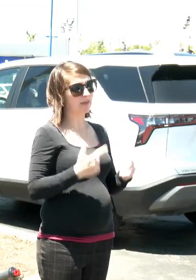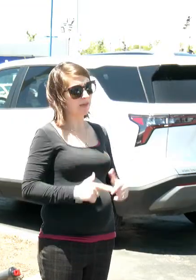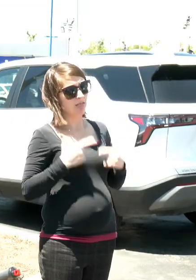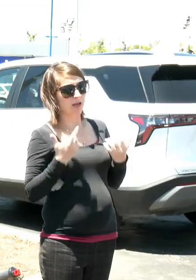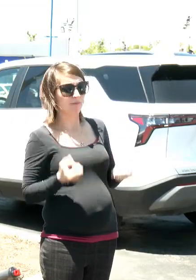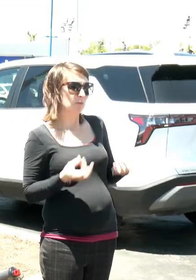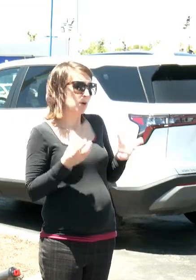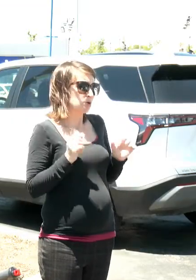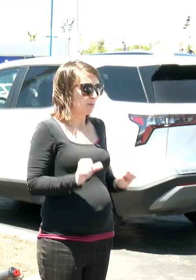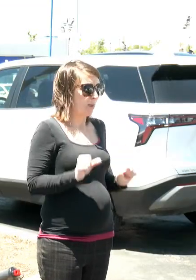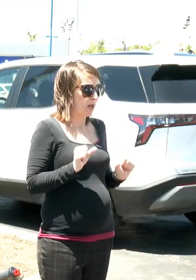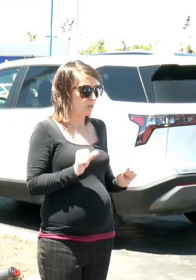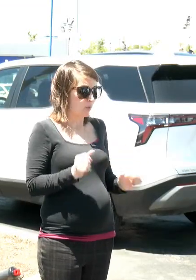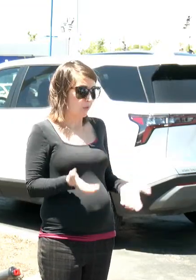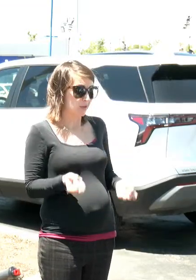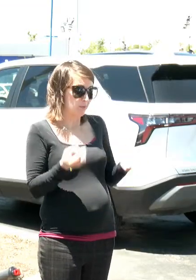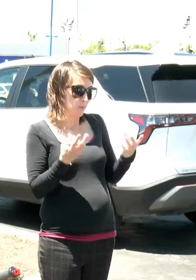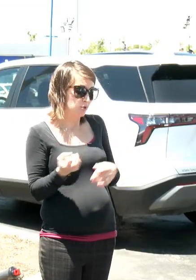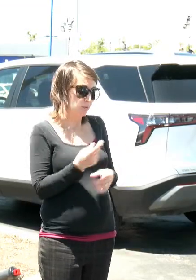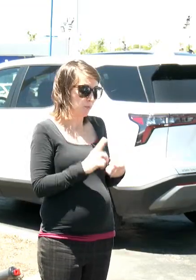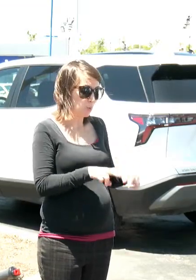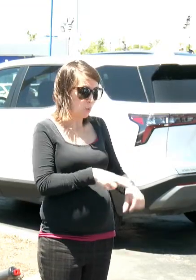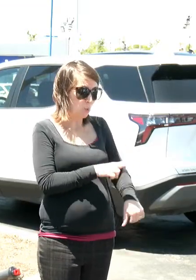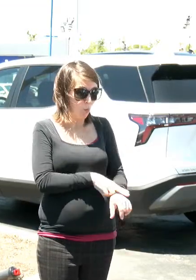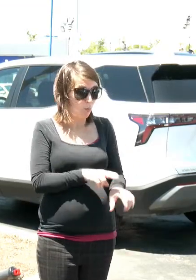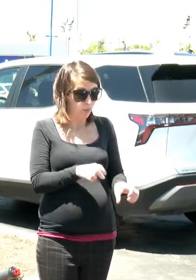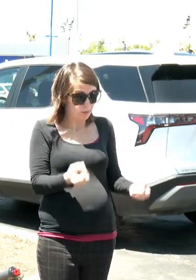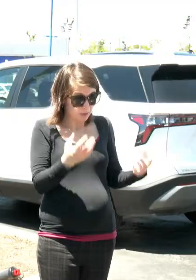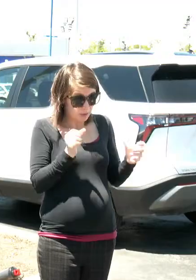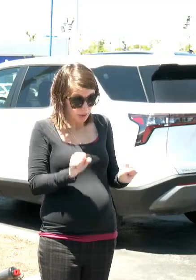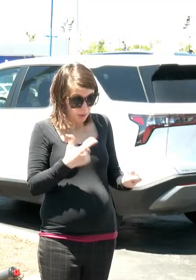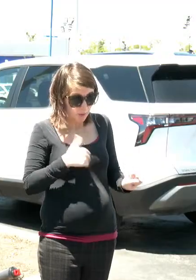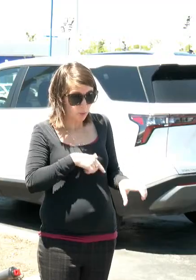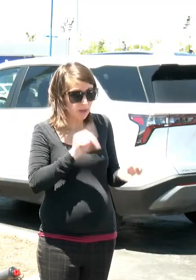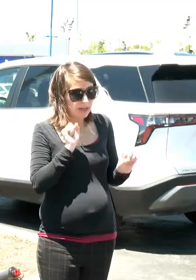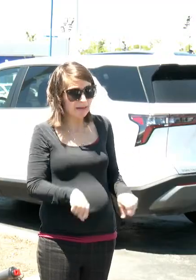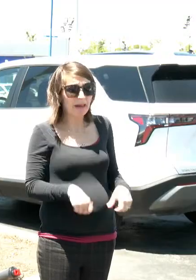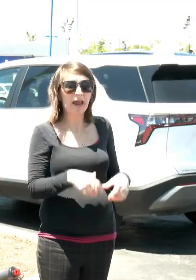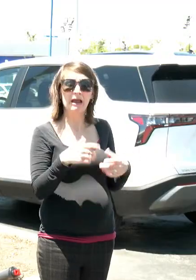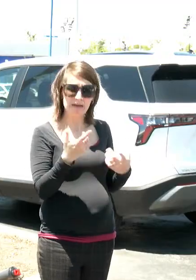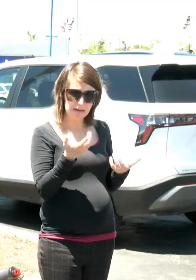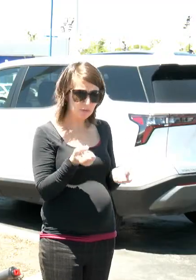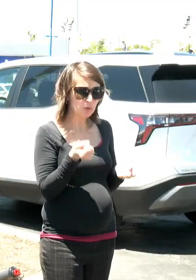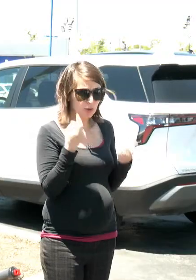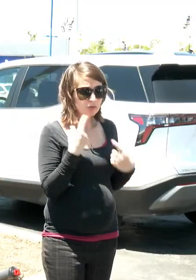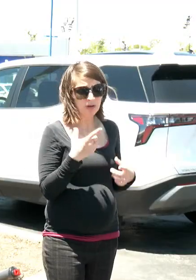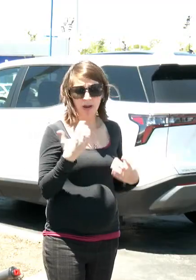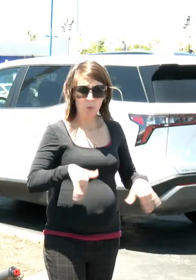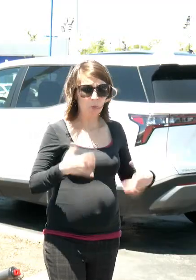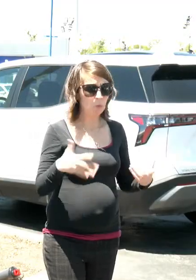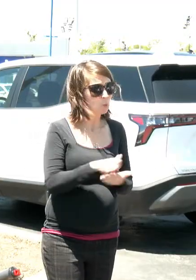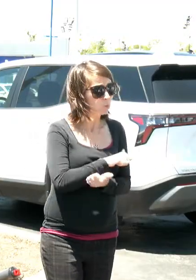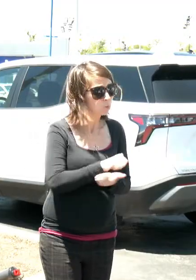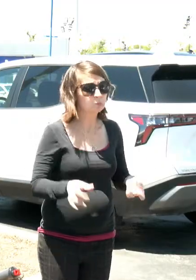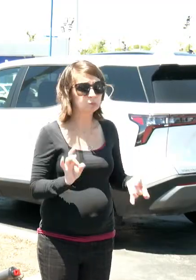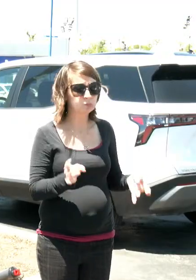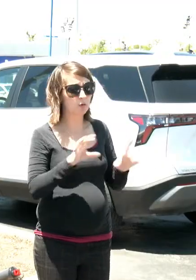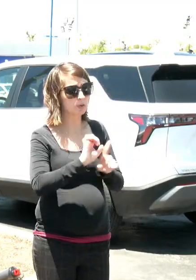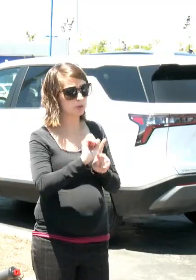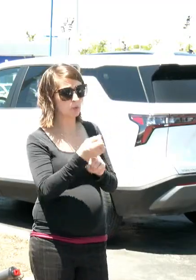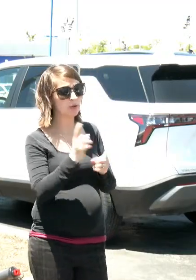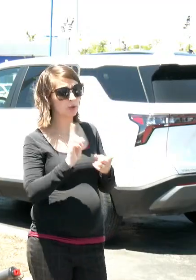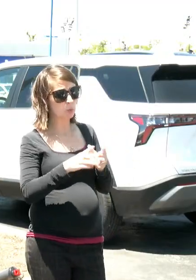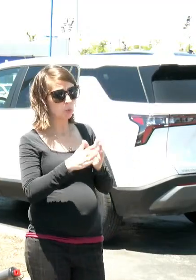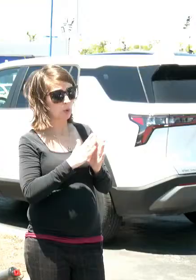as normal as possible. But we realize that this has been devastating to the community, and our thoughts